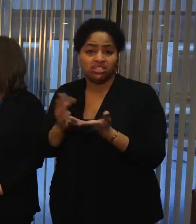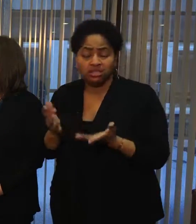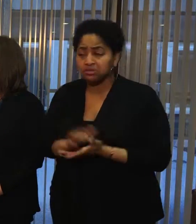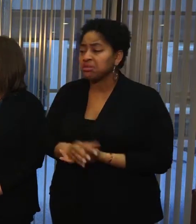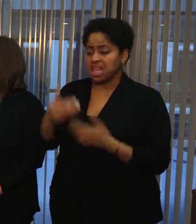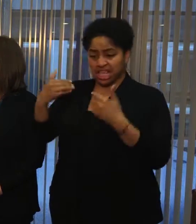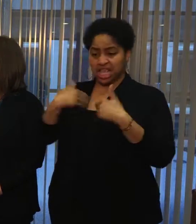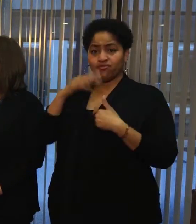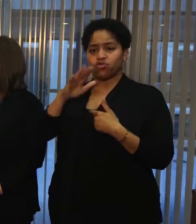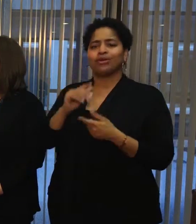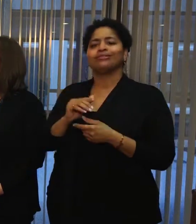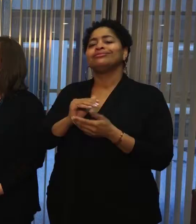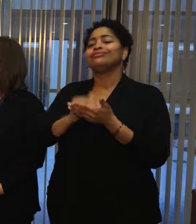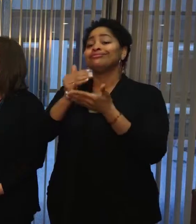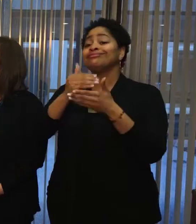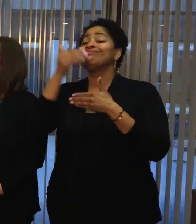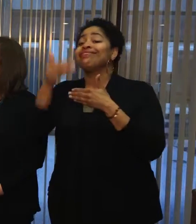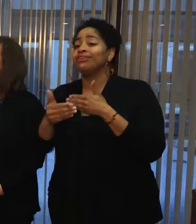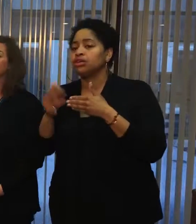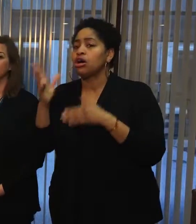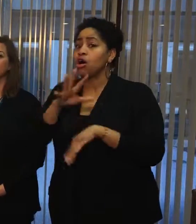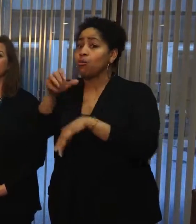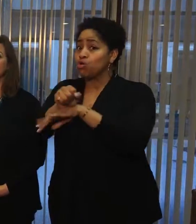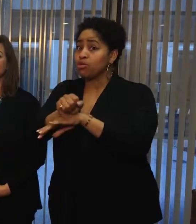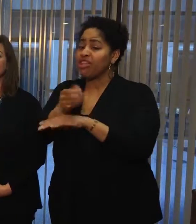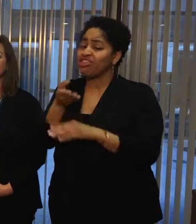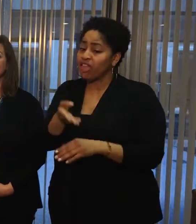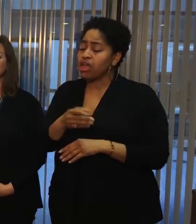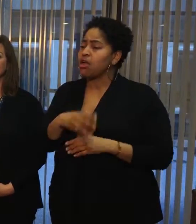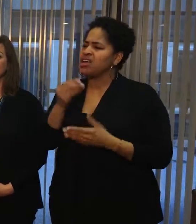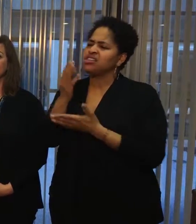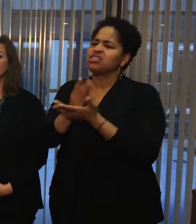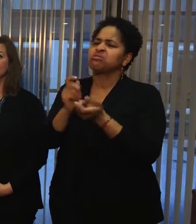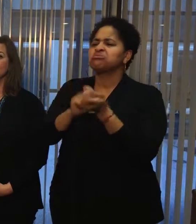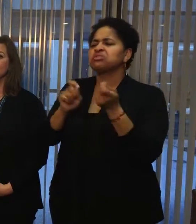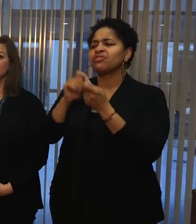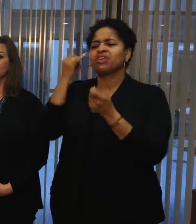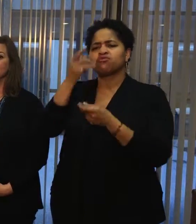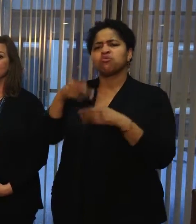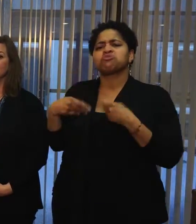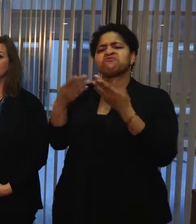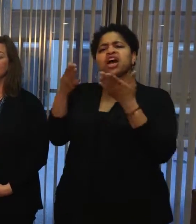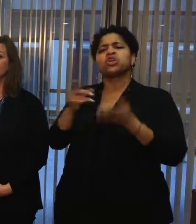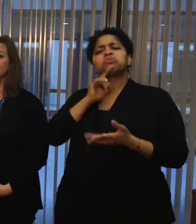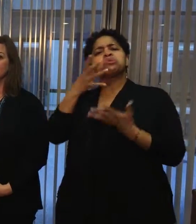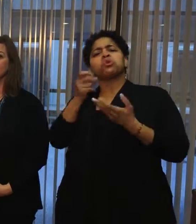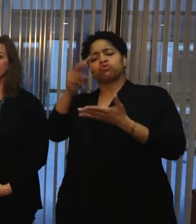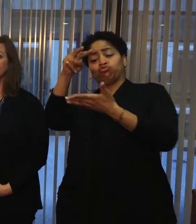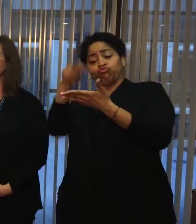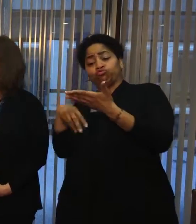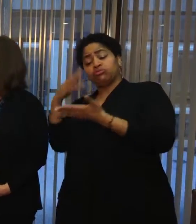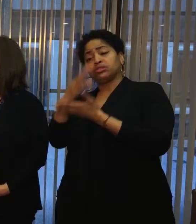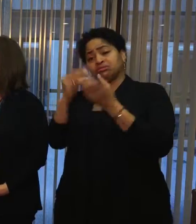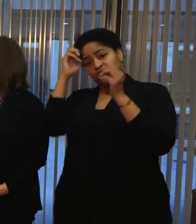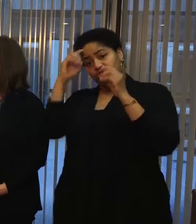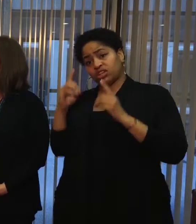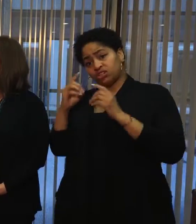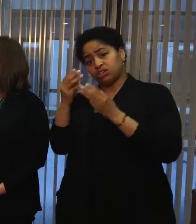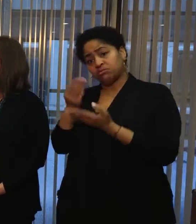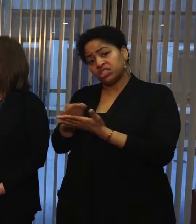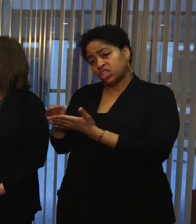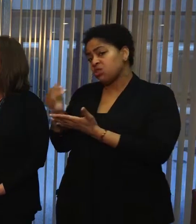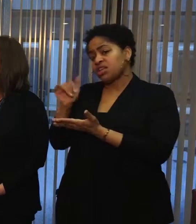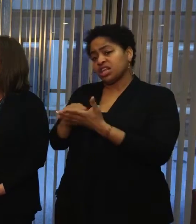It has your next appointment as well, and maybe some specifics if your provider really wants you to read some educational material